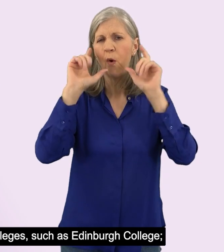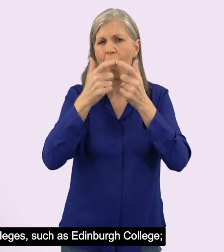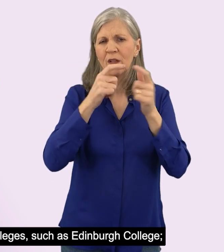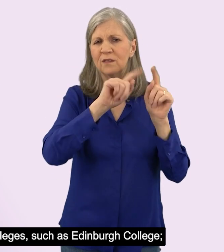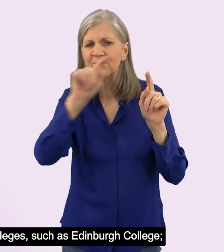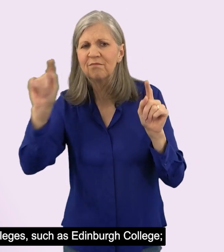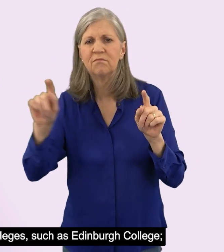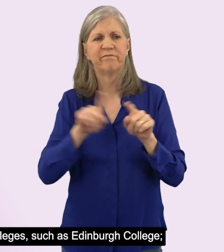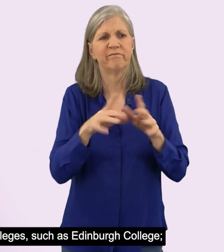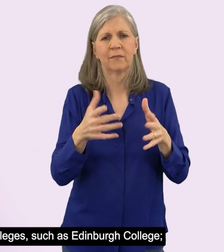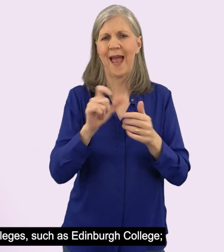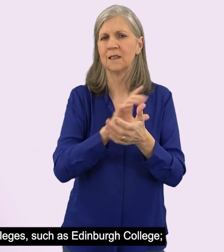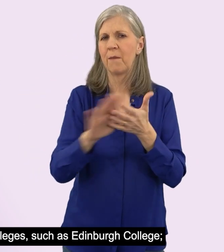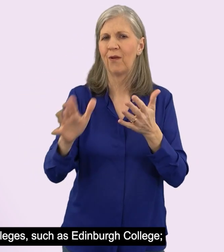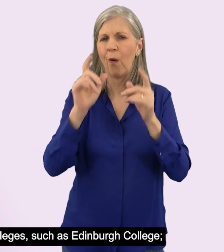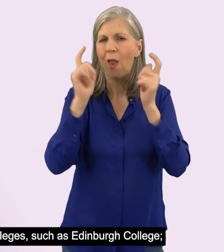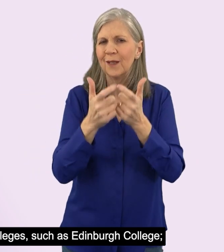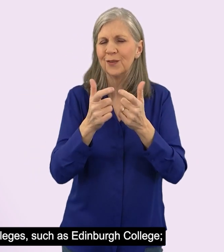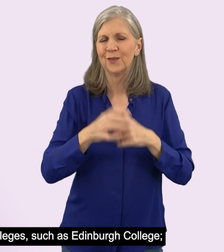Further education colleges, such as Edinburgh College.